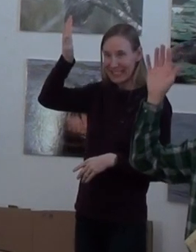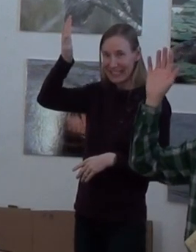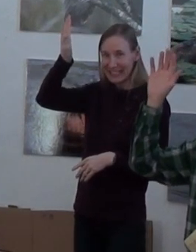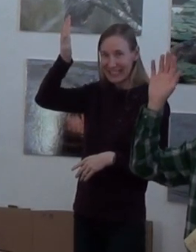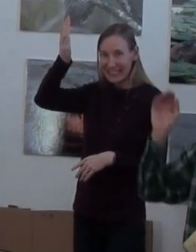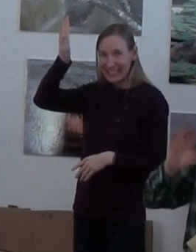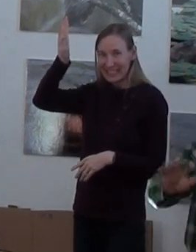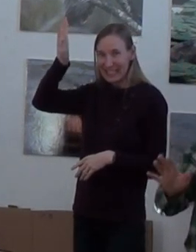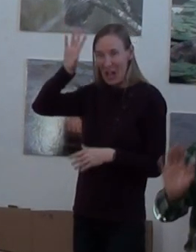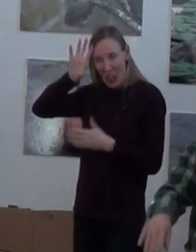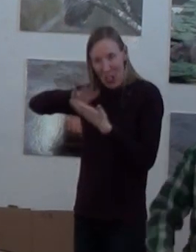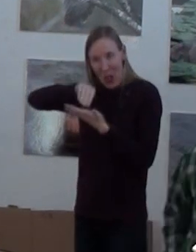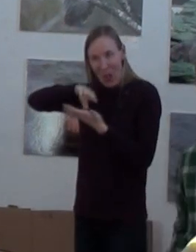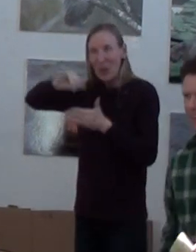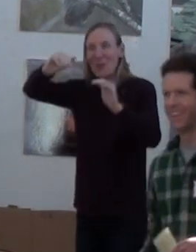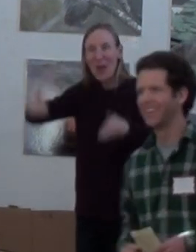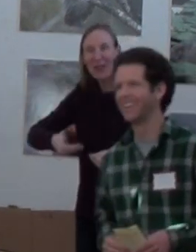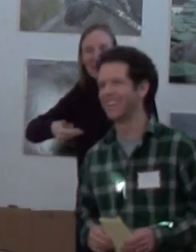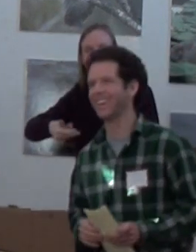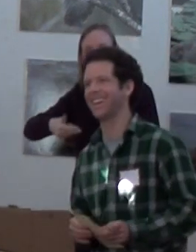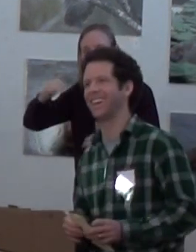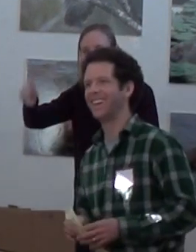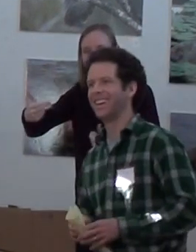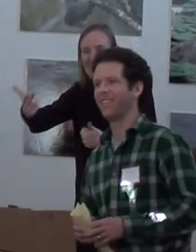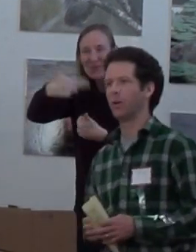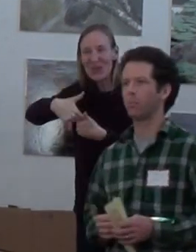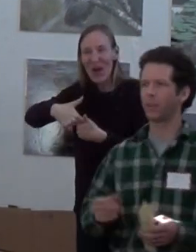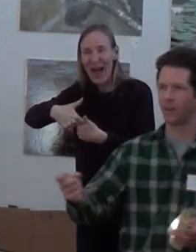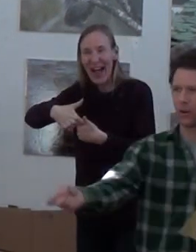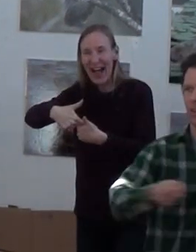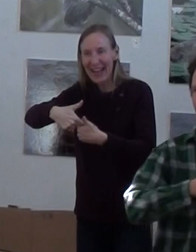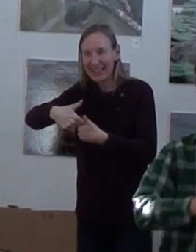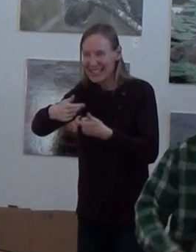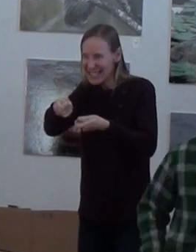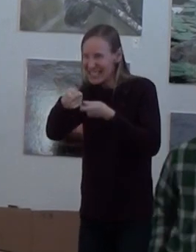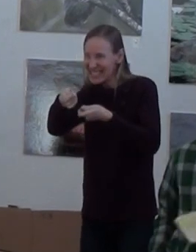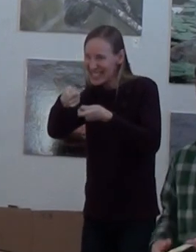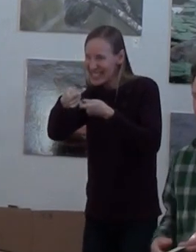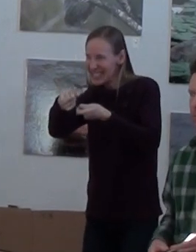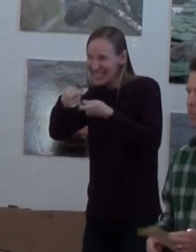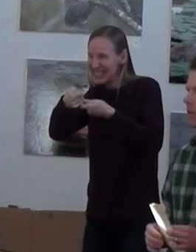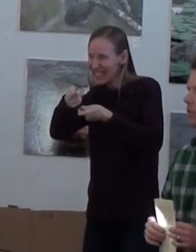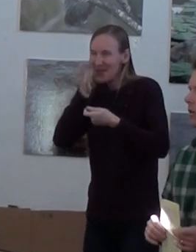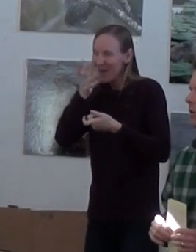exploratory intrigue? Okay, welcome aboard. We hope we can hook you in here.